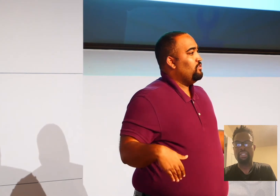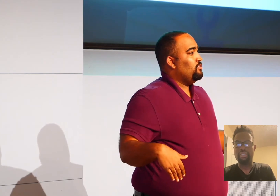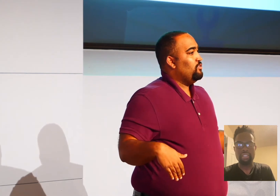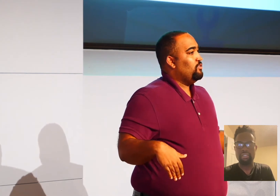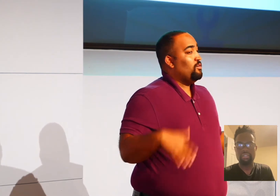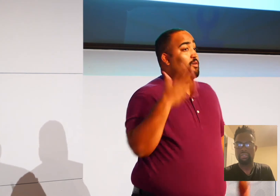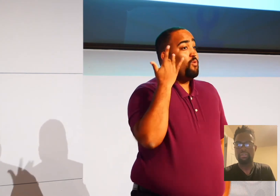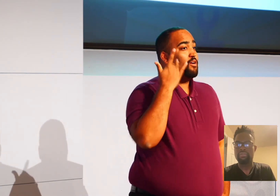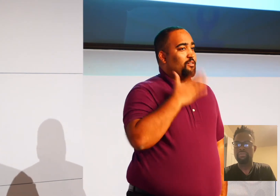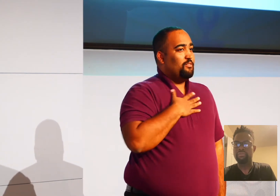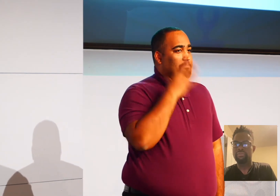identity.